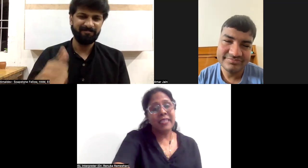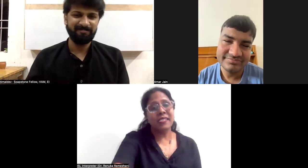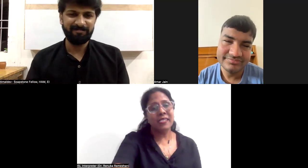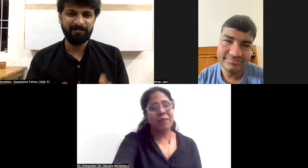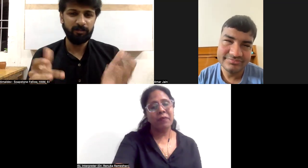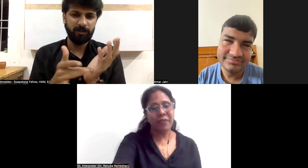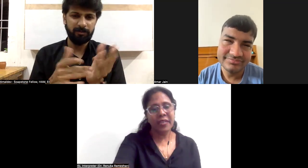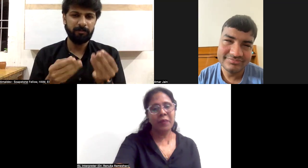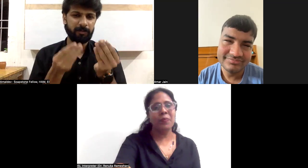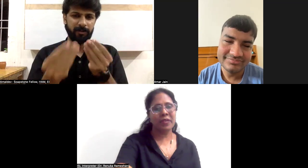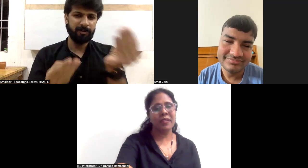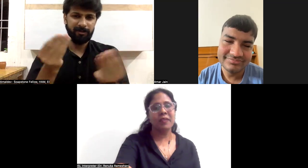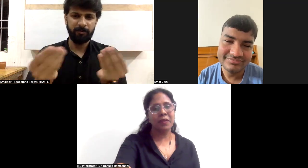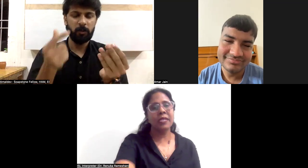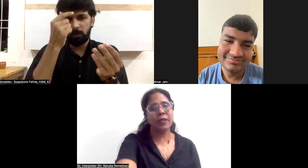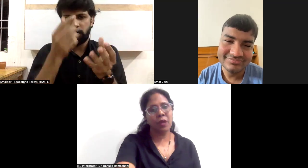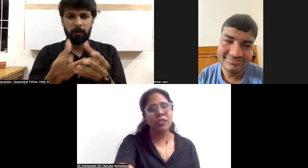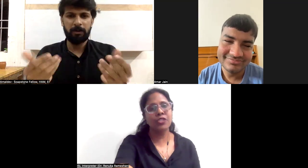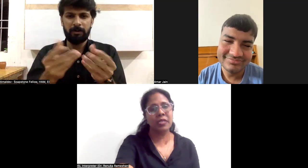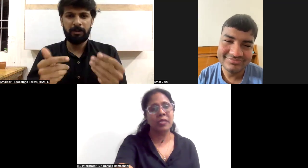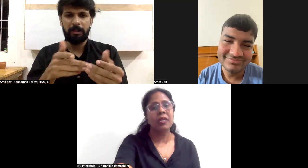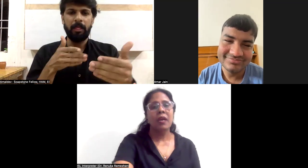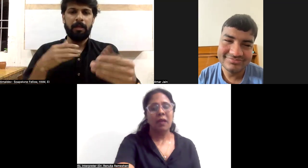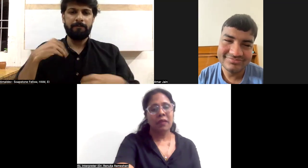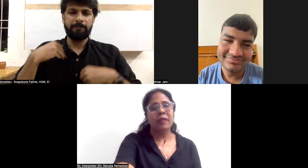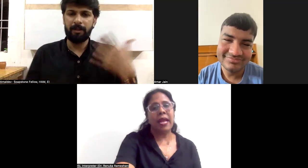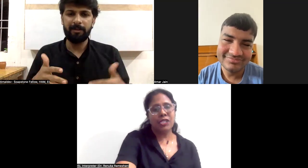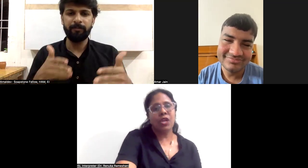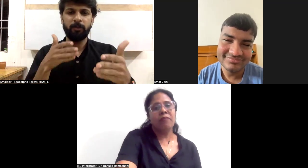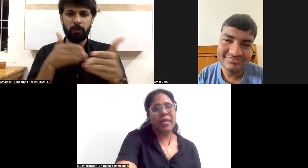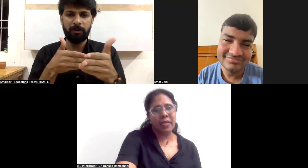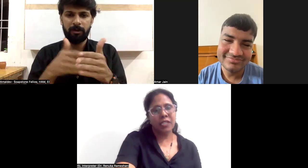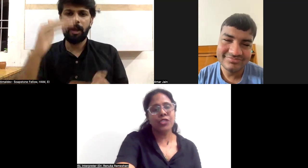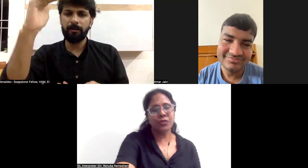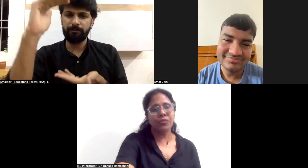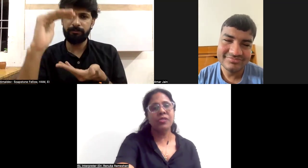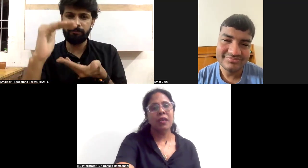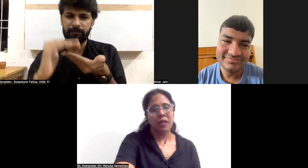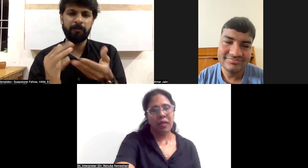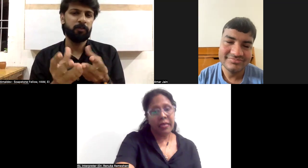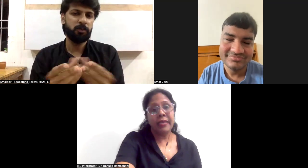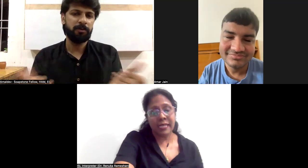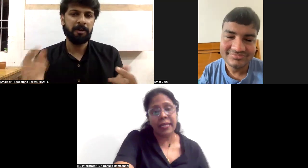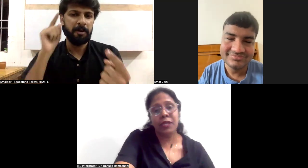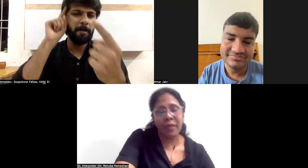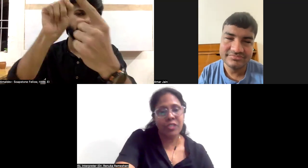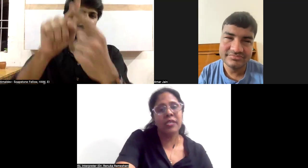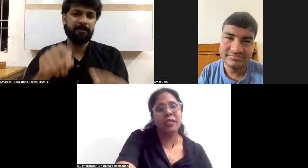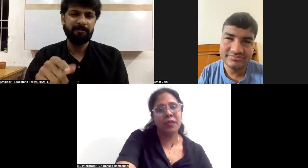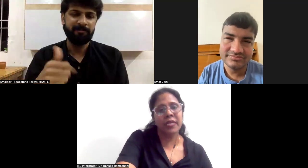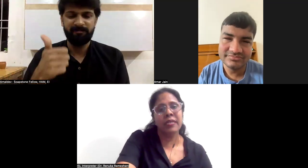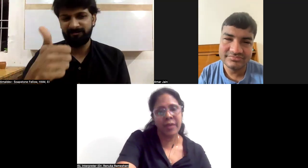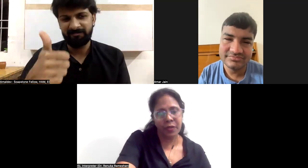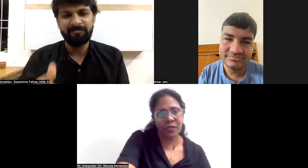Yes, that is something very important. Technology can solve many issues. Yes, like you